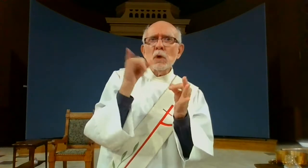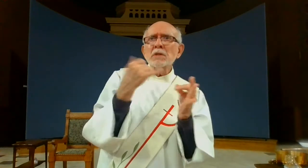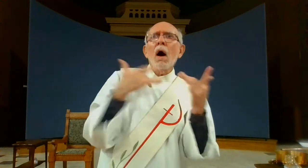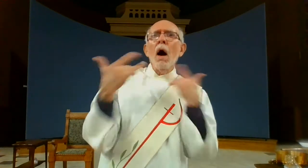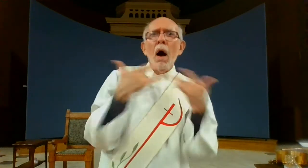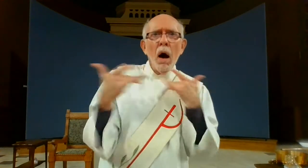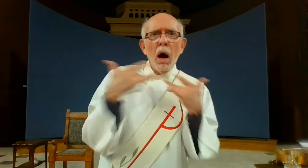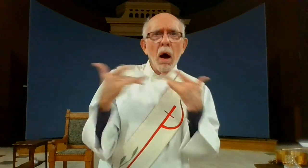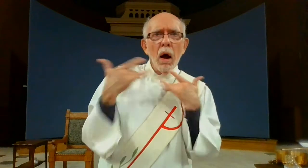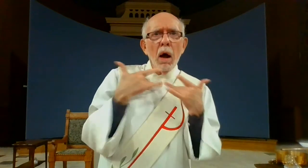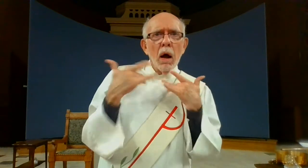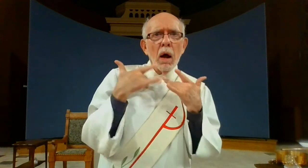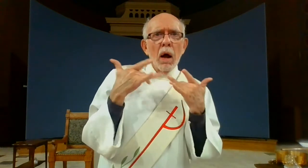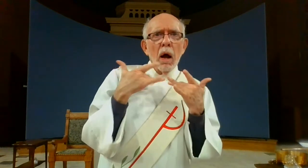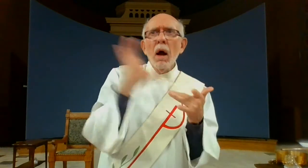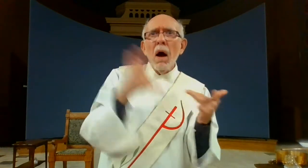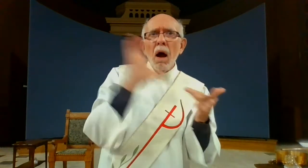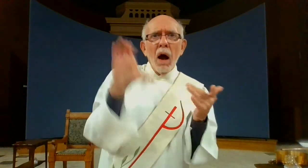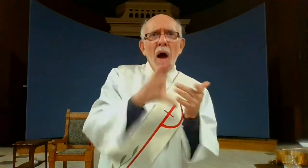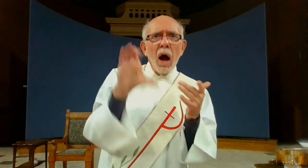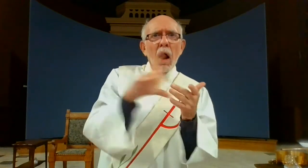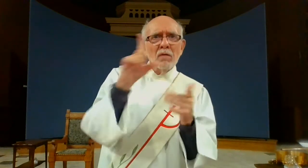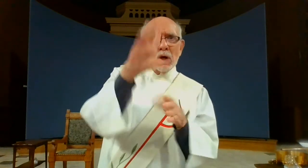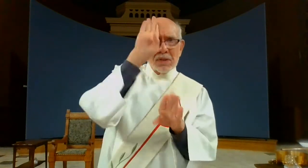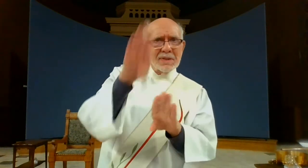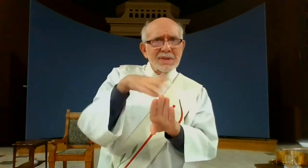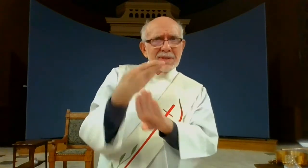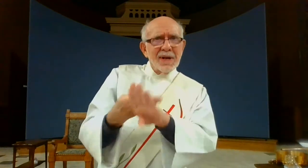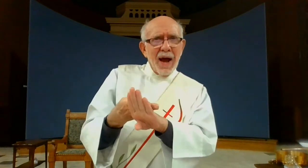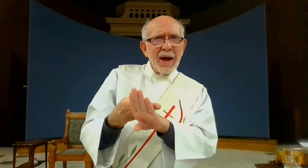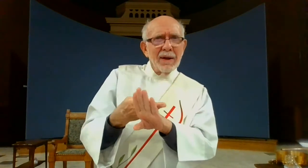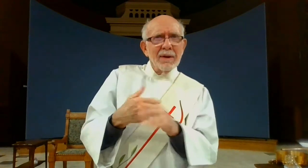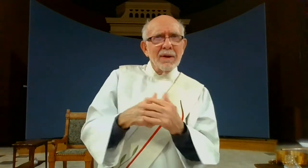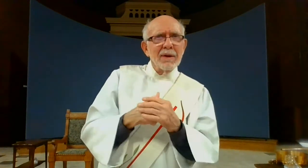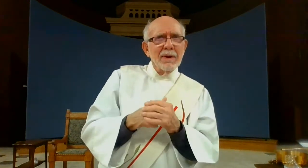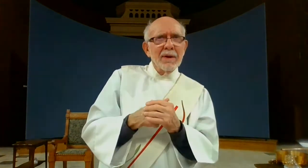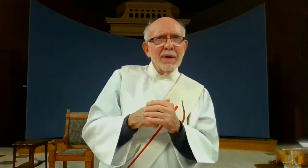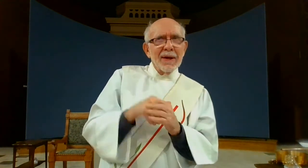We have seen the stories of Mary's concern, searching for her son.